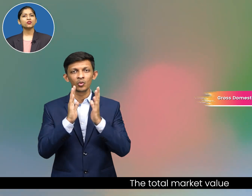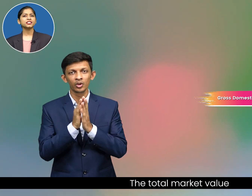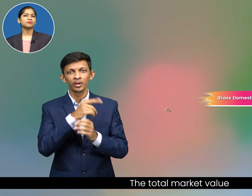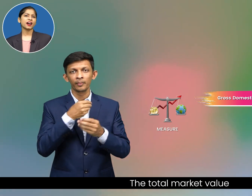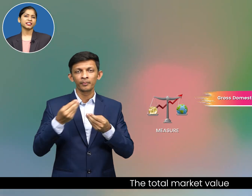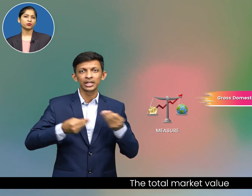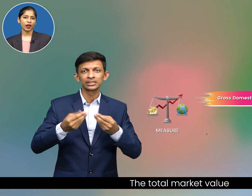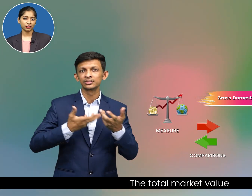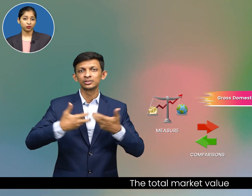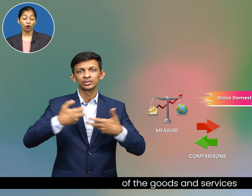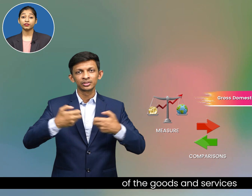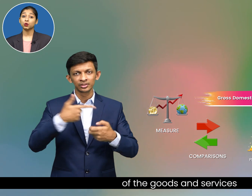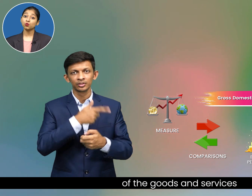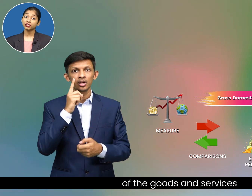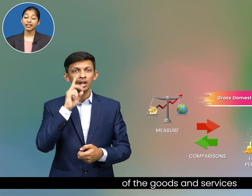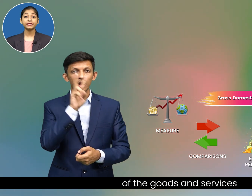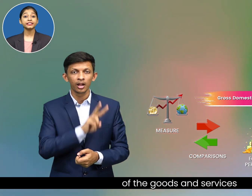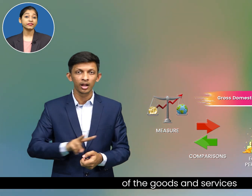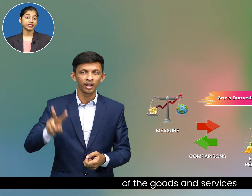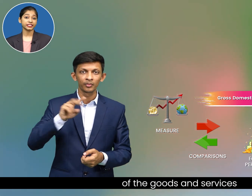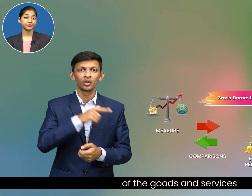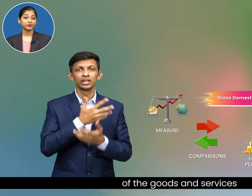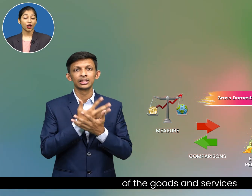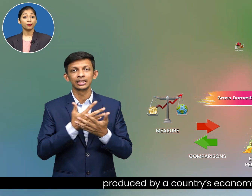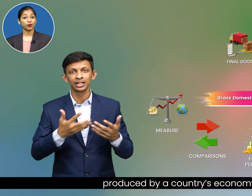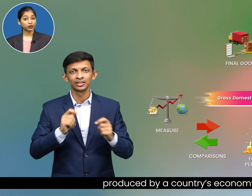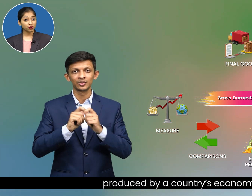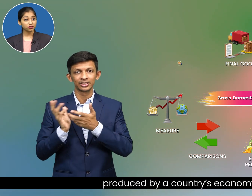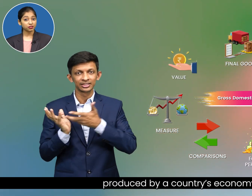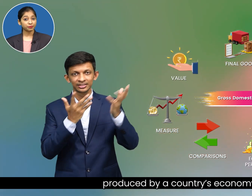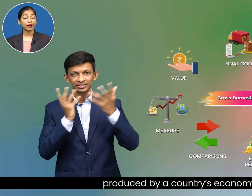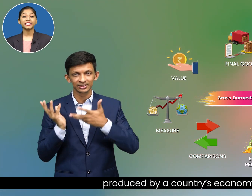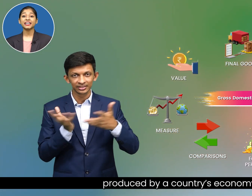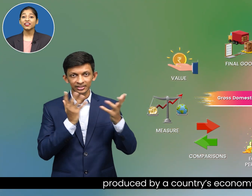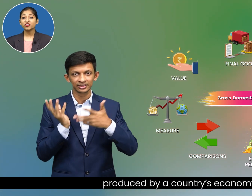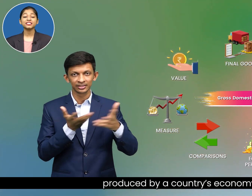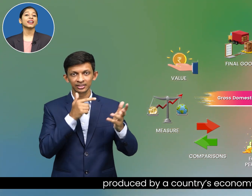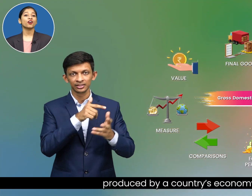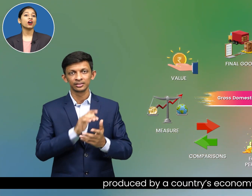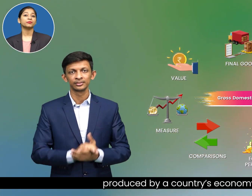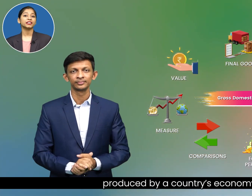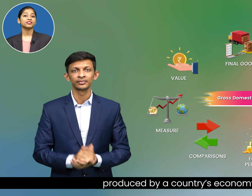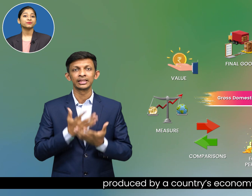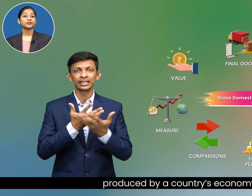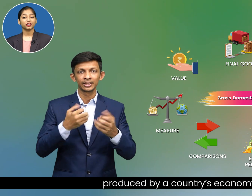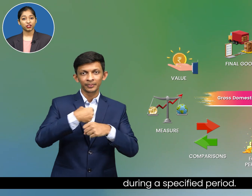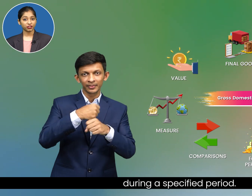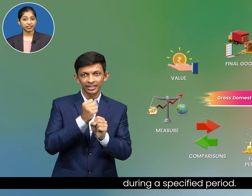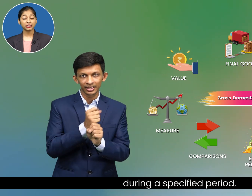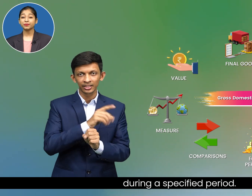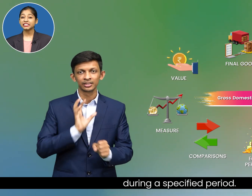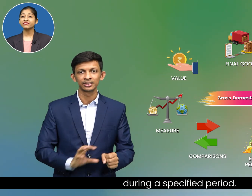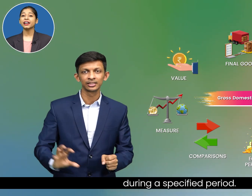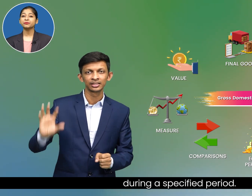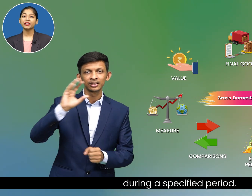the total market value of the goods and services produced by a country's economy during